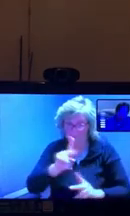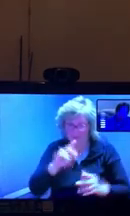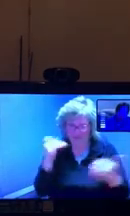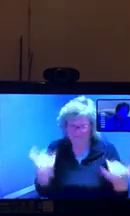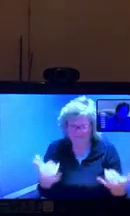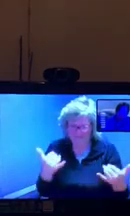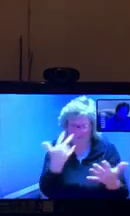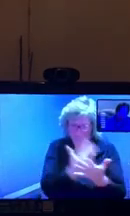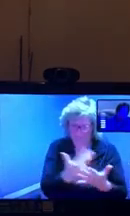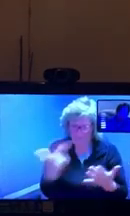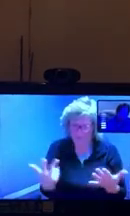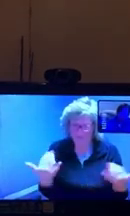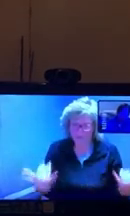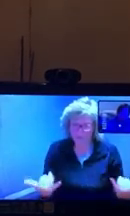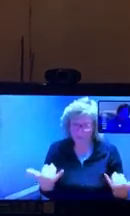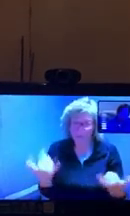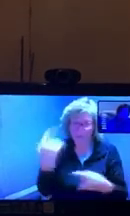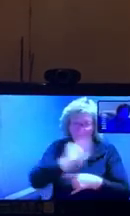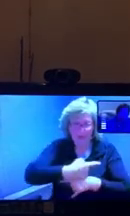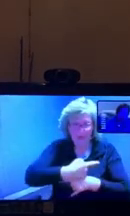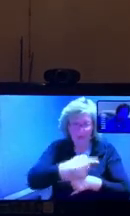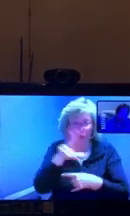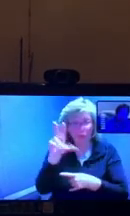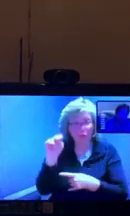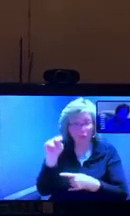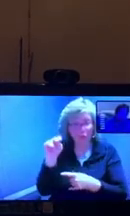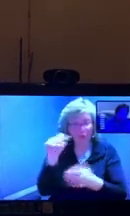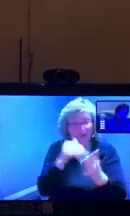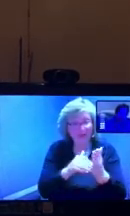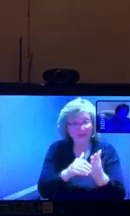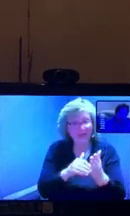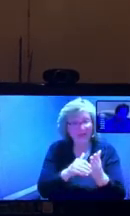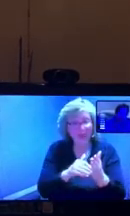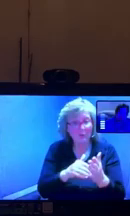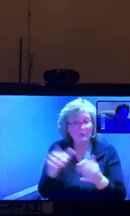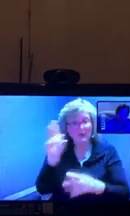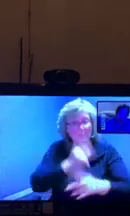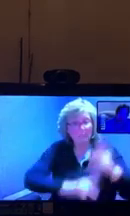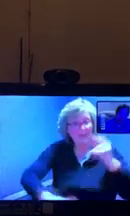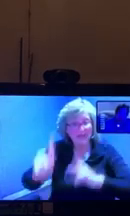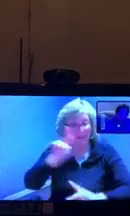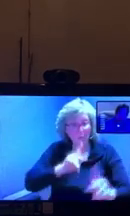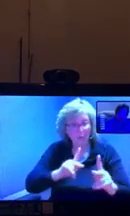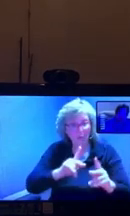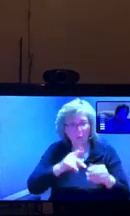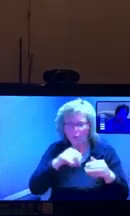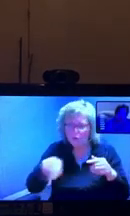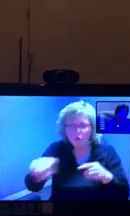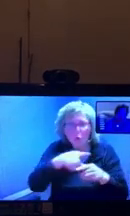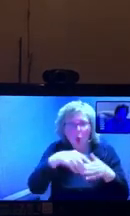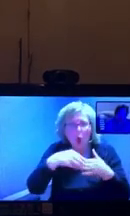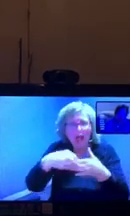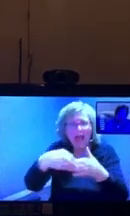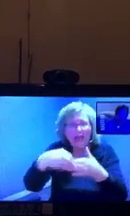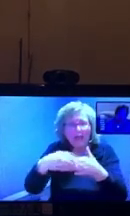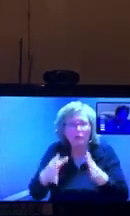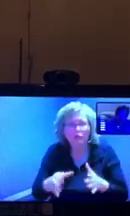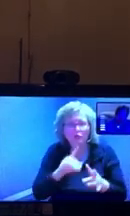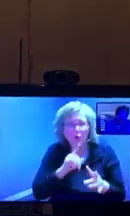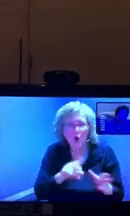weeks today, 30,000 and growing already. Y'all are the leaders. Y'all are in the catbird seat, guys.